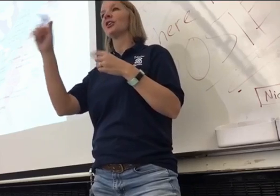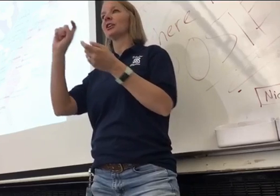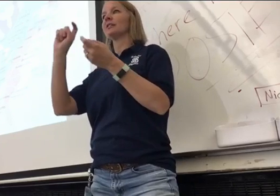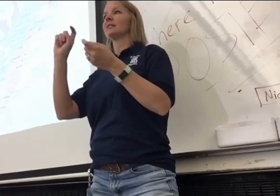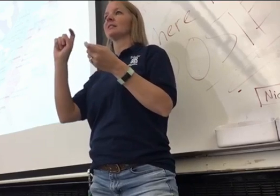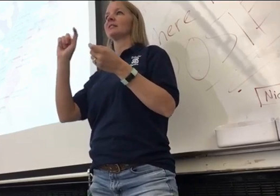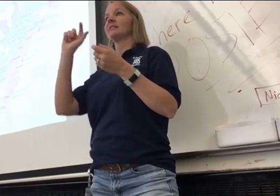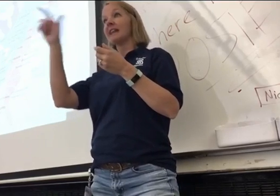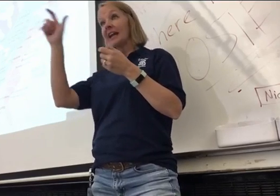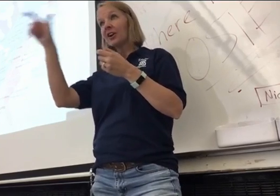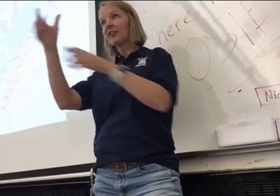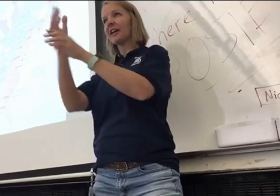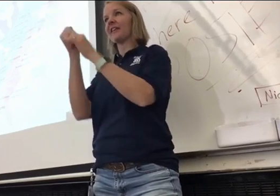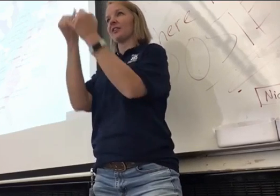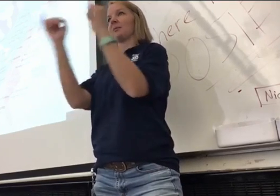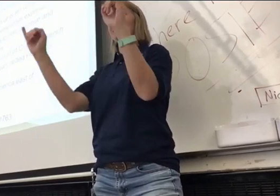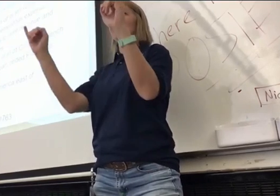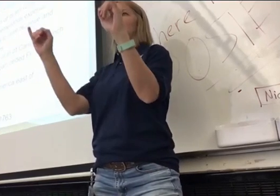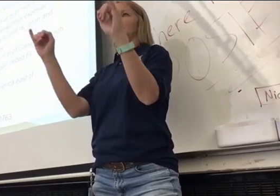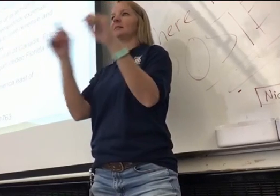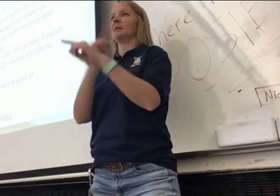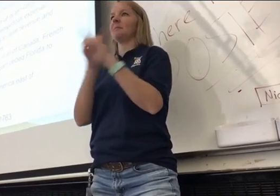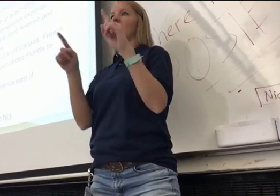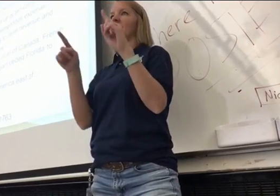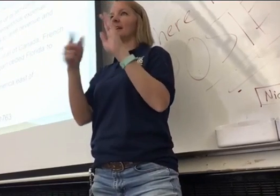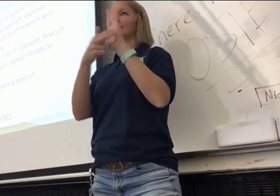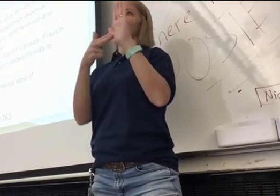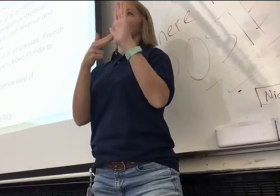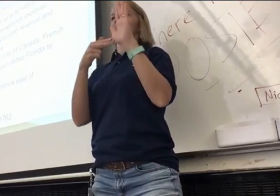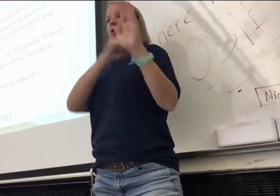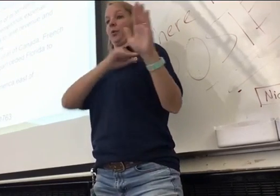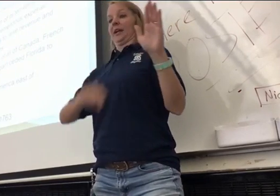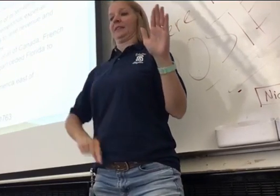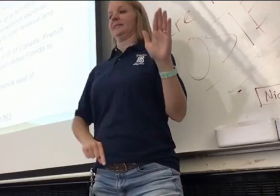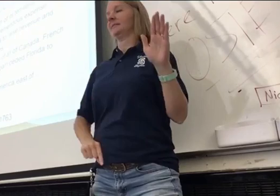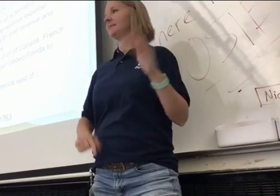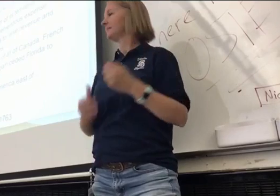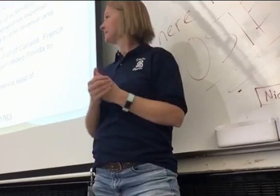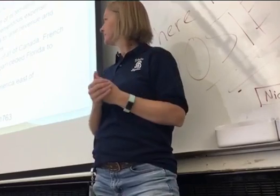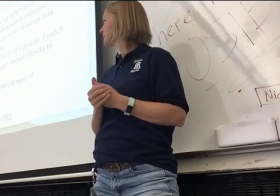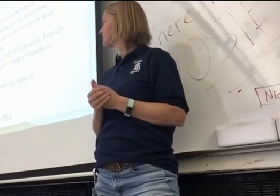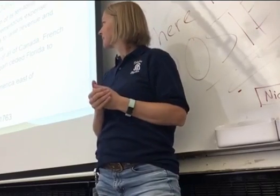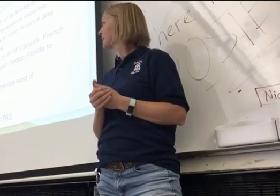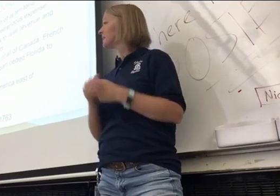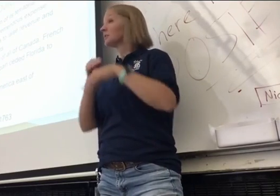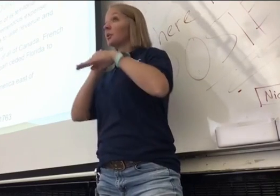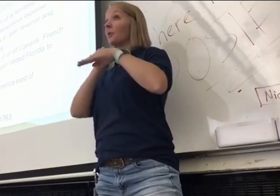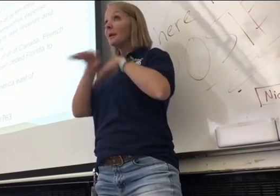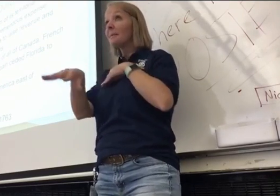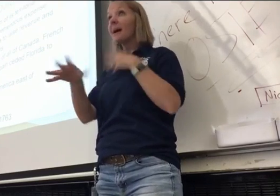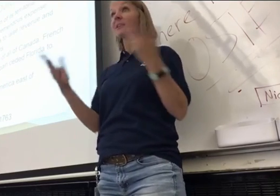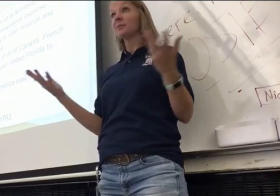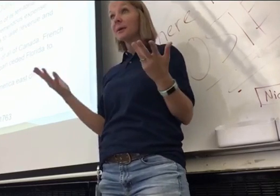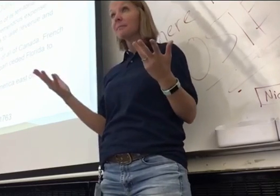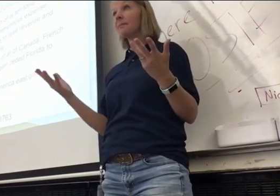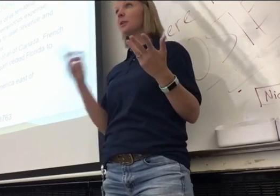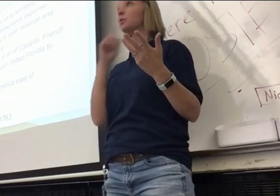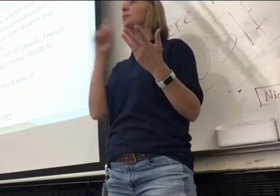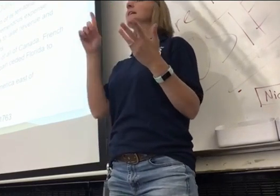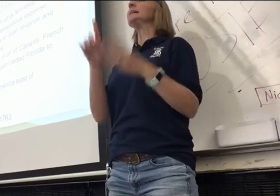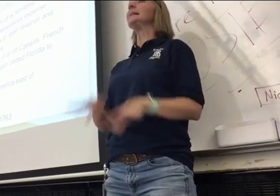their money, but they're not controlled by Britain anymore. So, impacts, and this is really, really important, is this